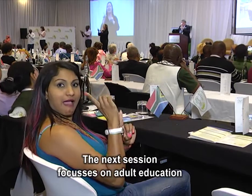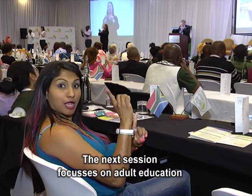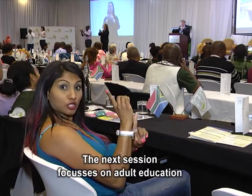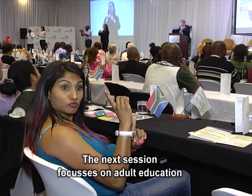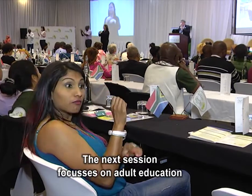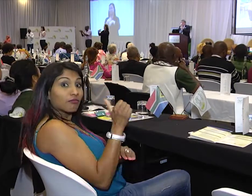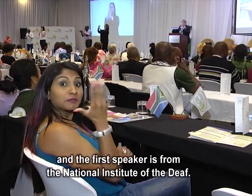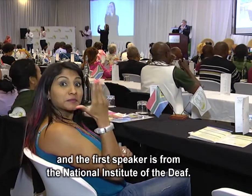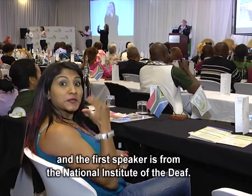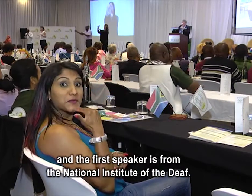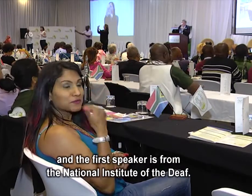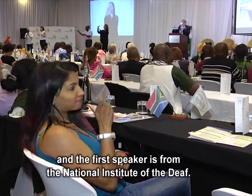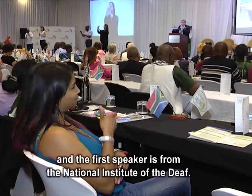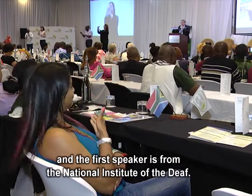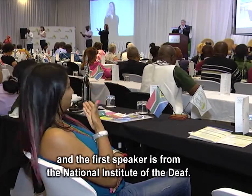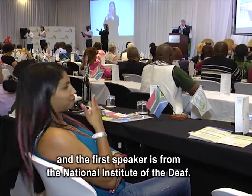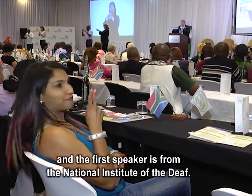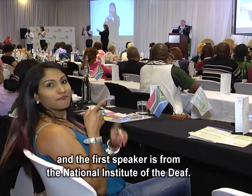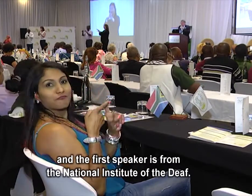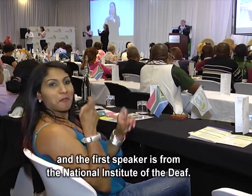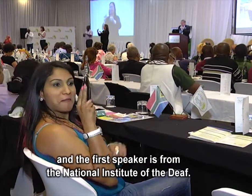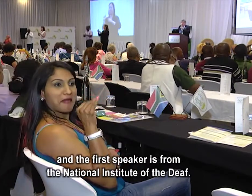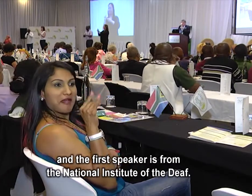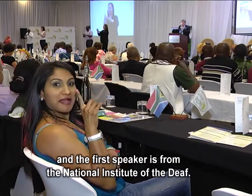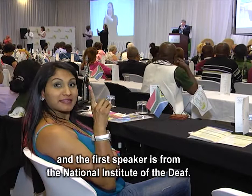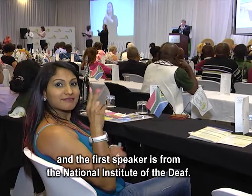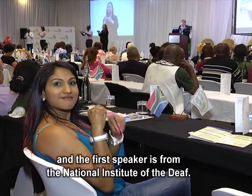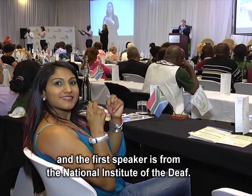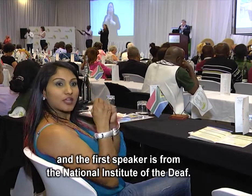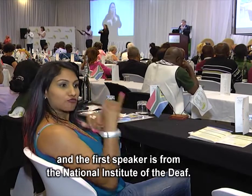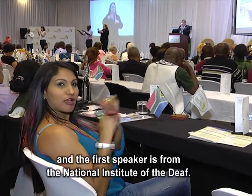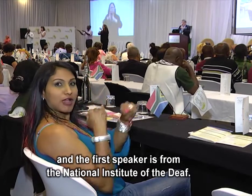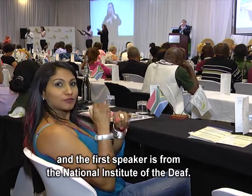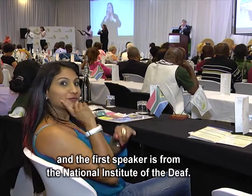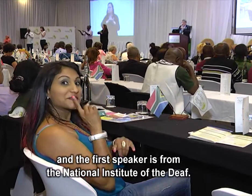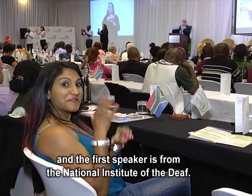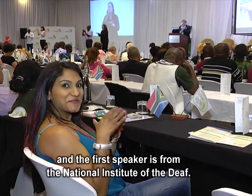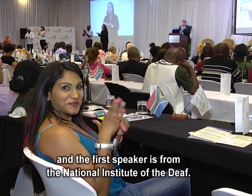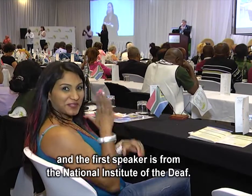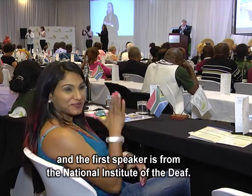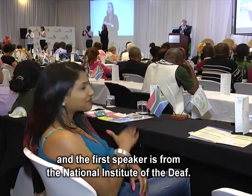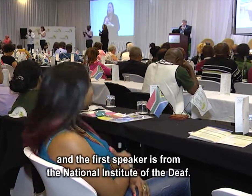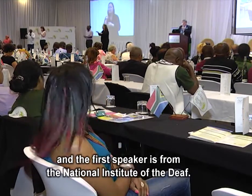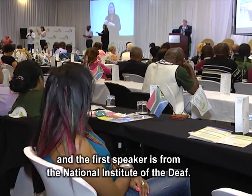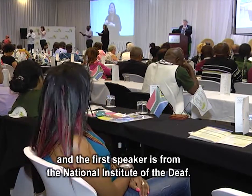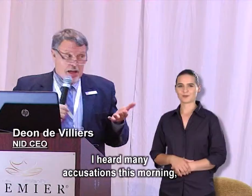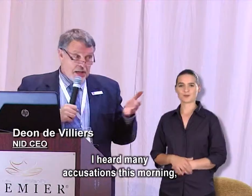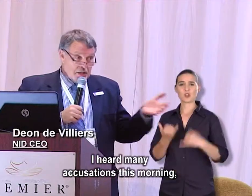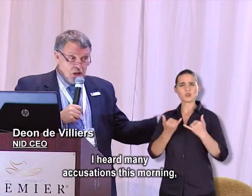adult education, and the first speaker is from the National Institute of the Deaf. The system, the school system, I heard a